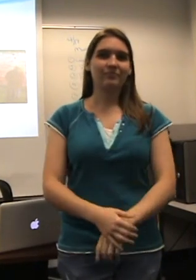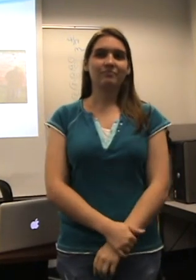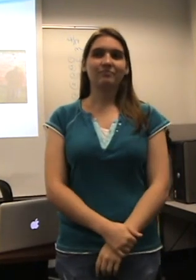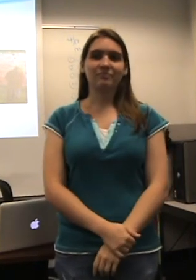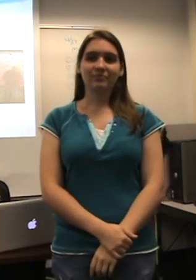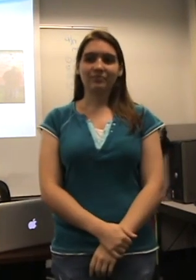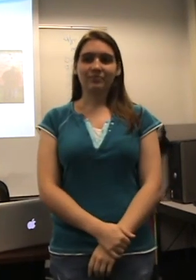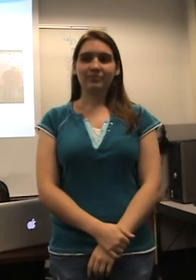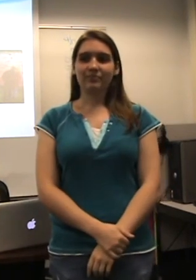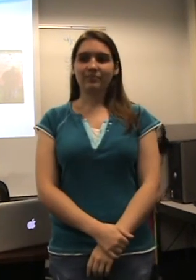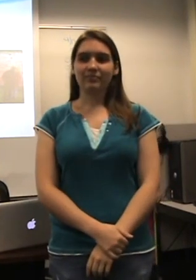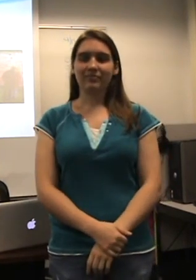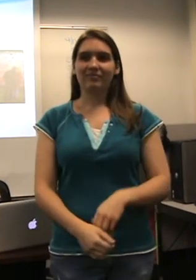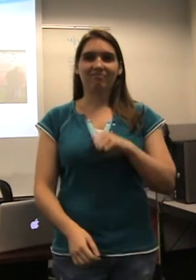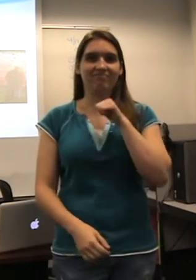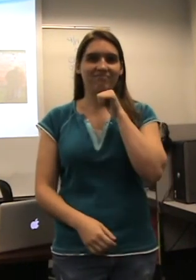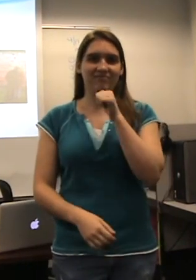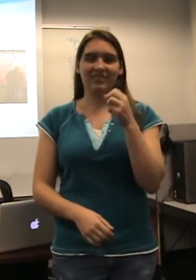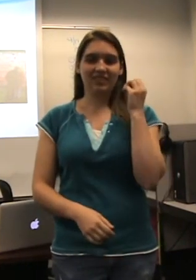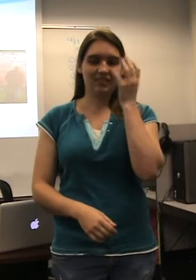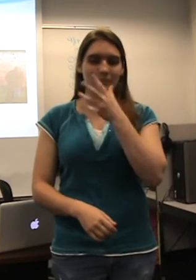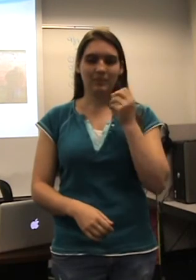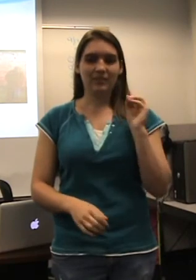So it's not very pretty.